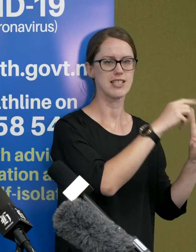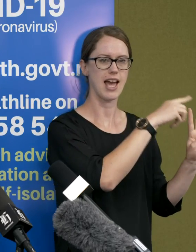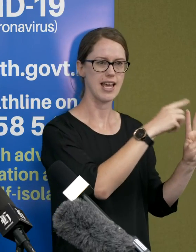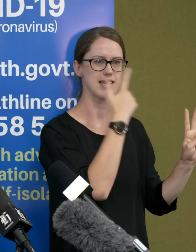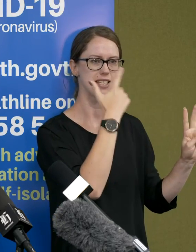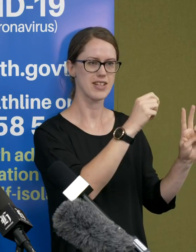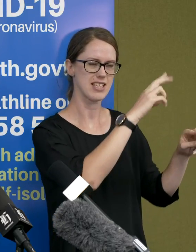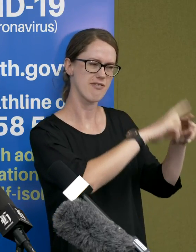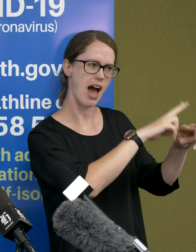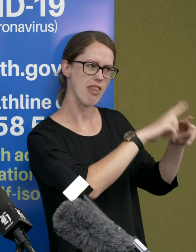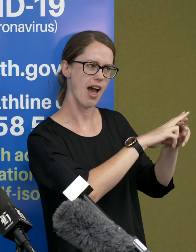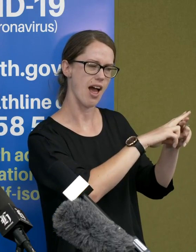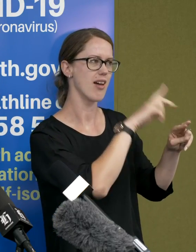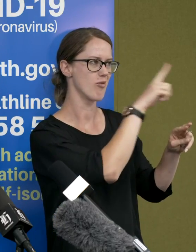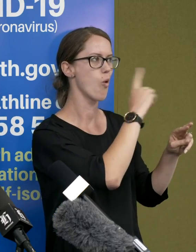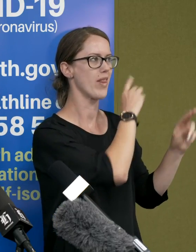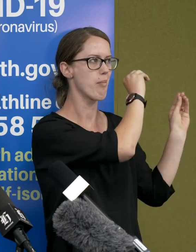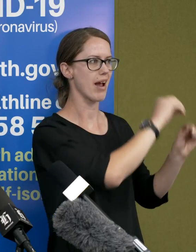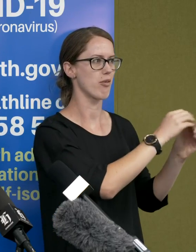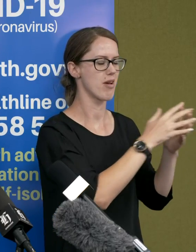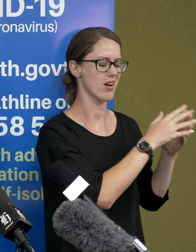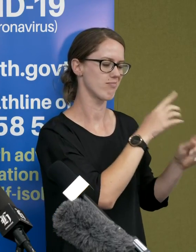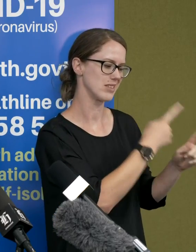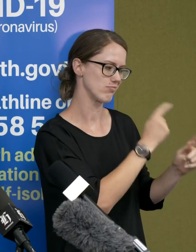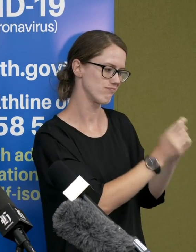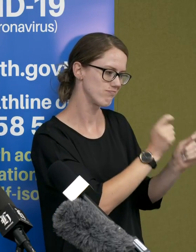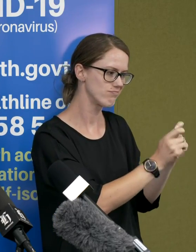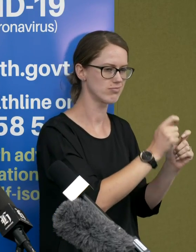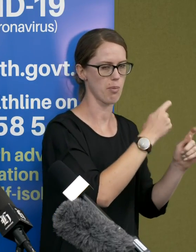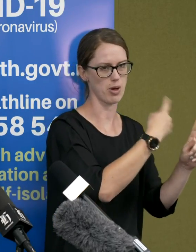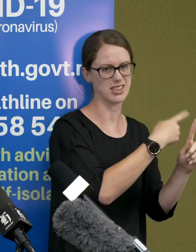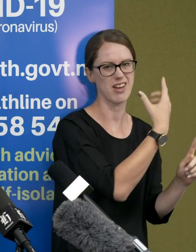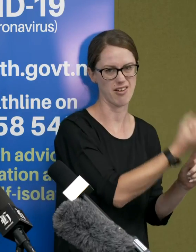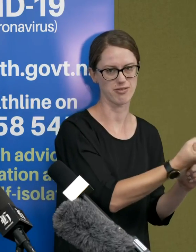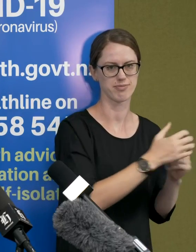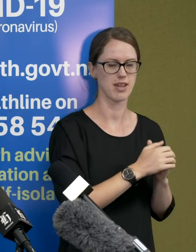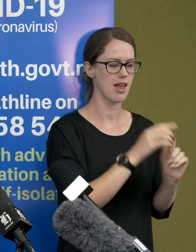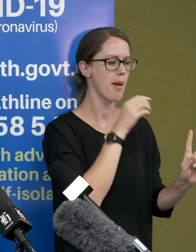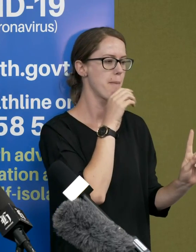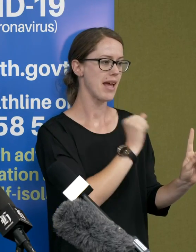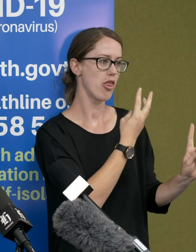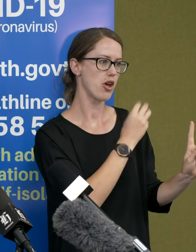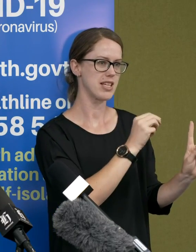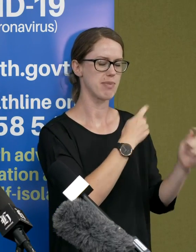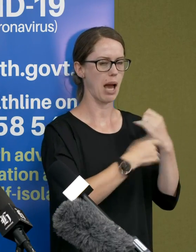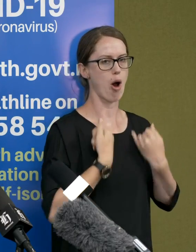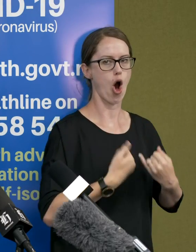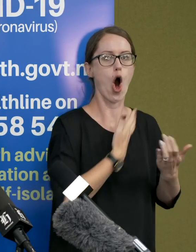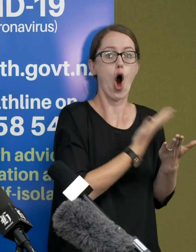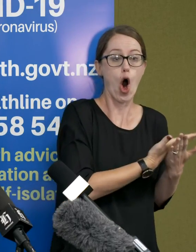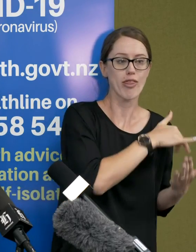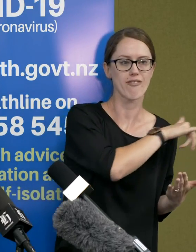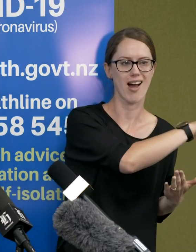tested positive on their return from the USA, as I say. The man in his 30s became unwell on the flight, and his